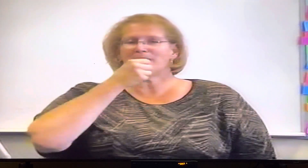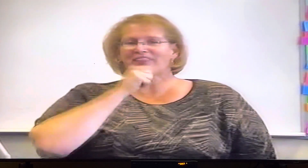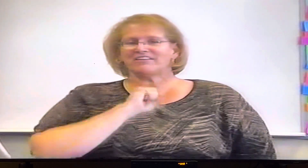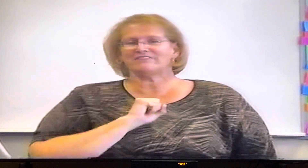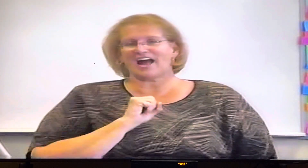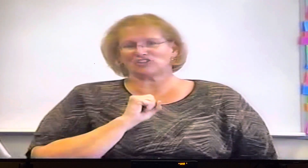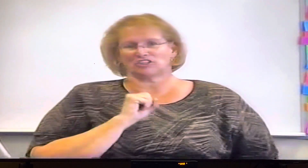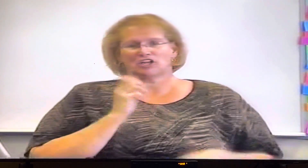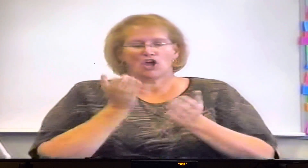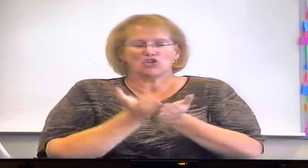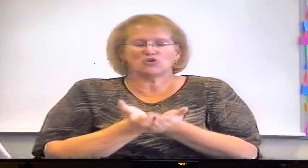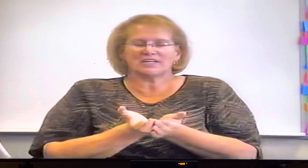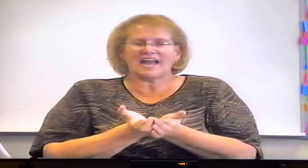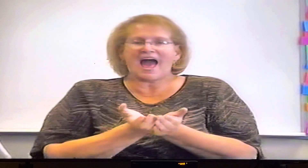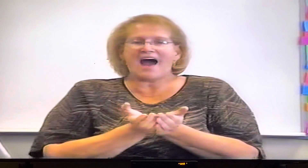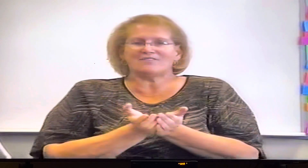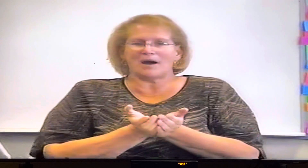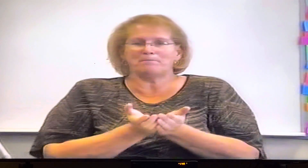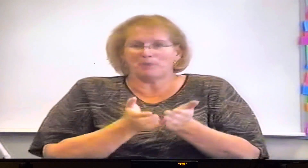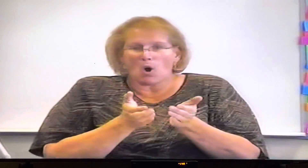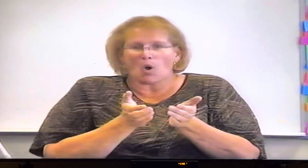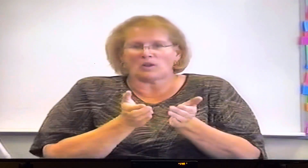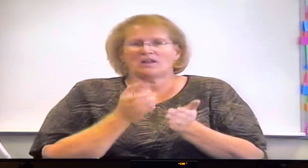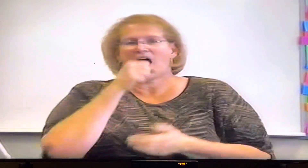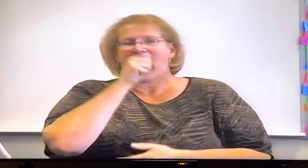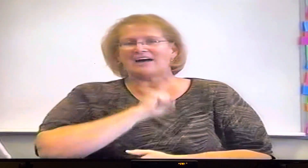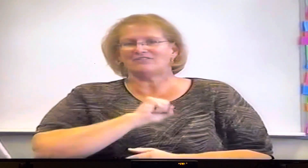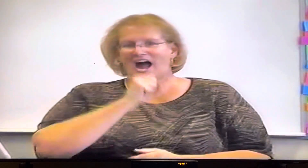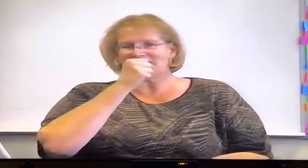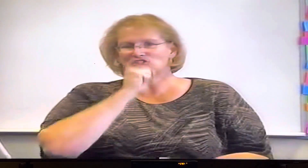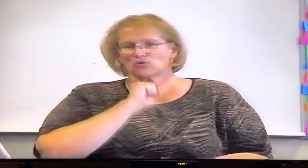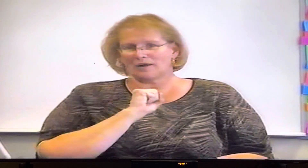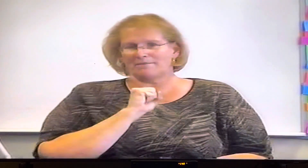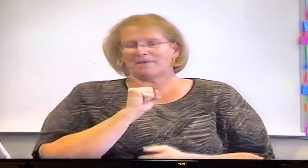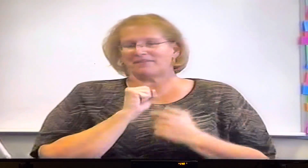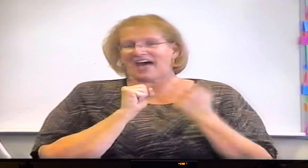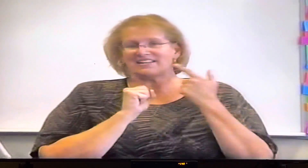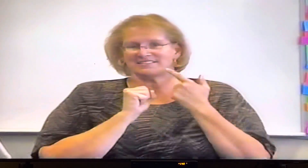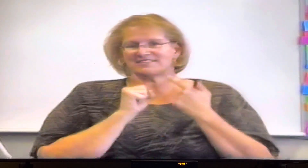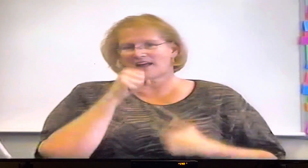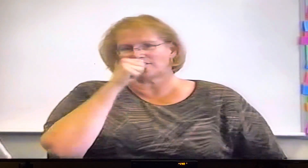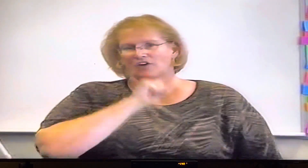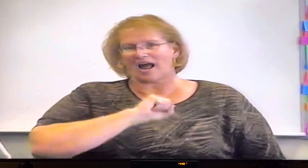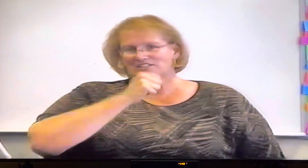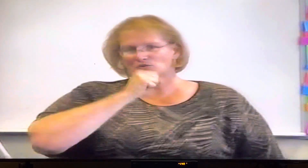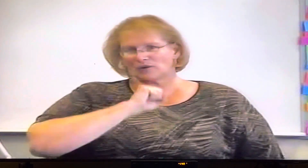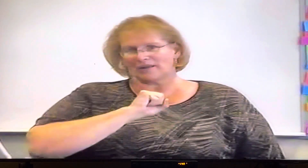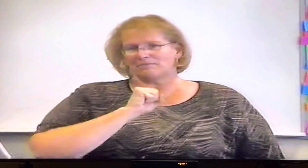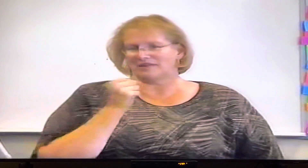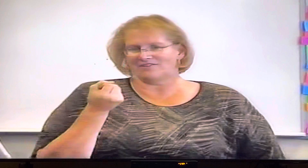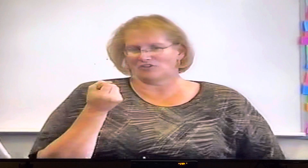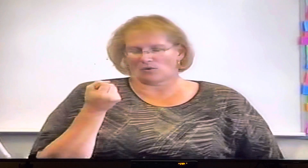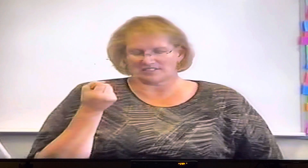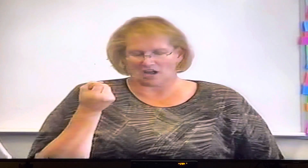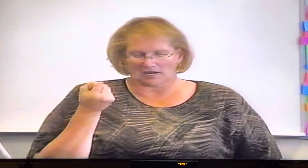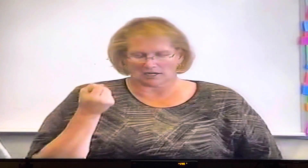Method of action. You can have a bowl of ice cream, but that is the sign for ice cream, even though it's not on a